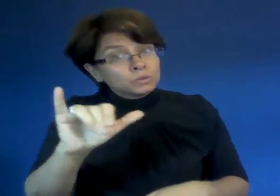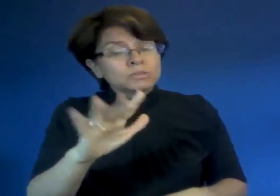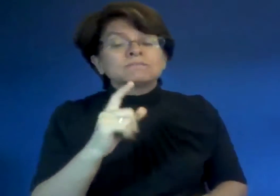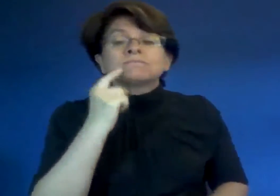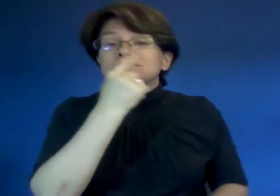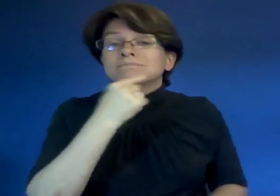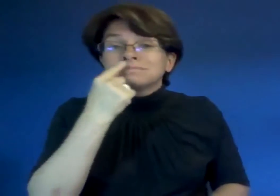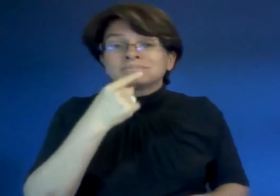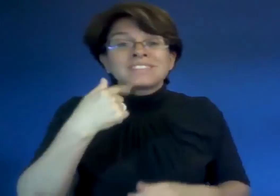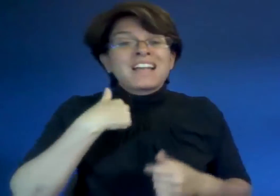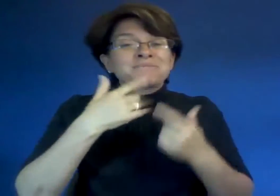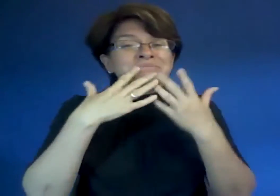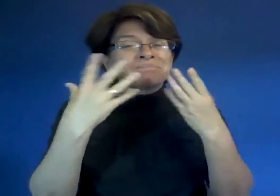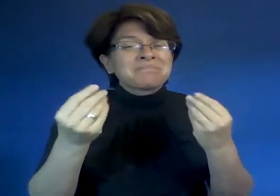stomach.